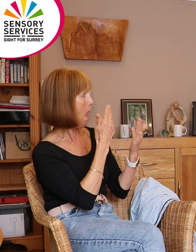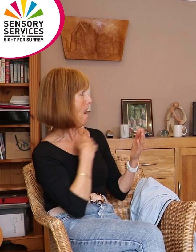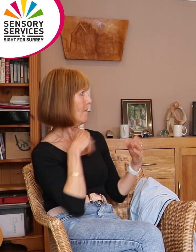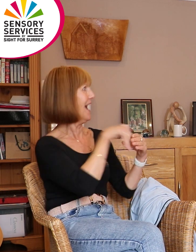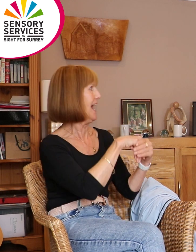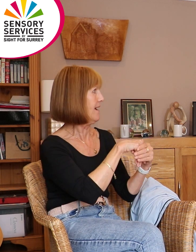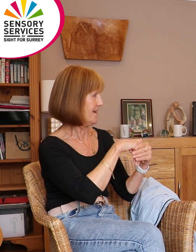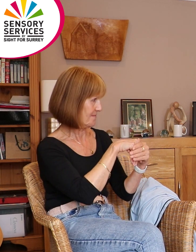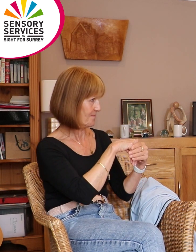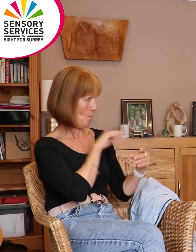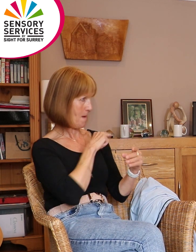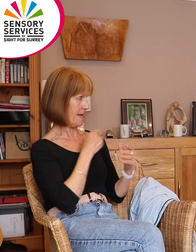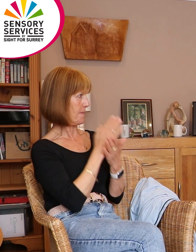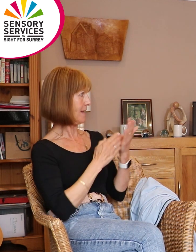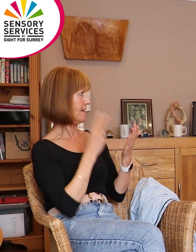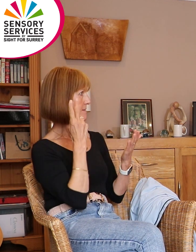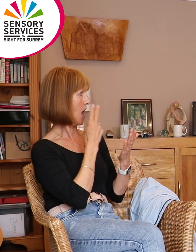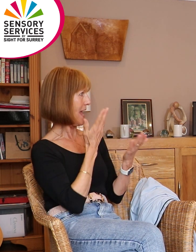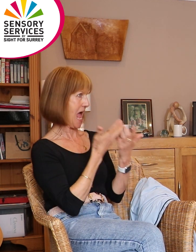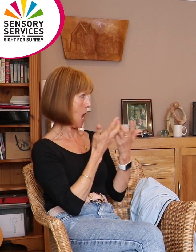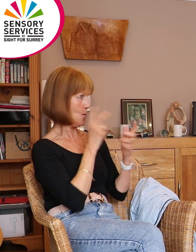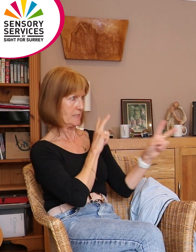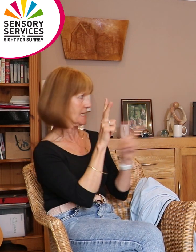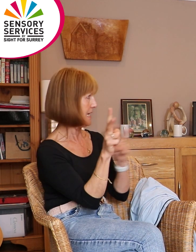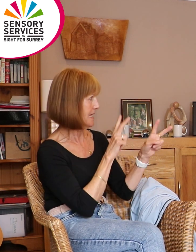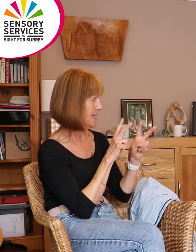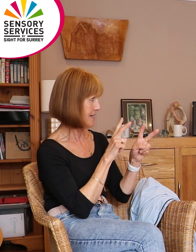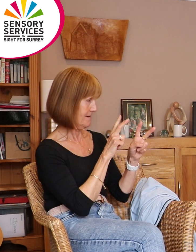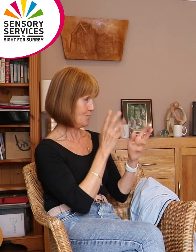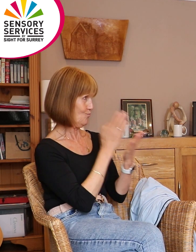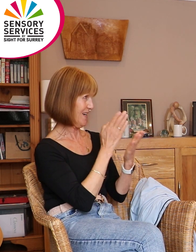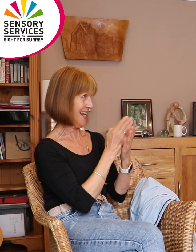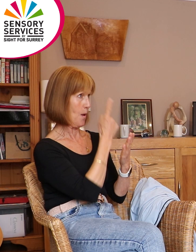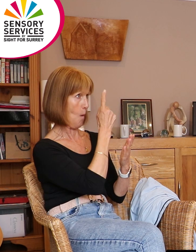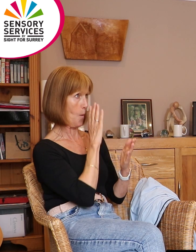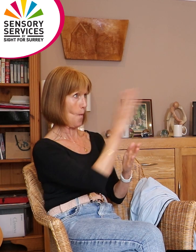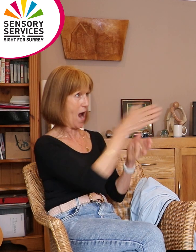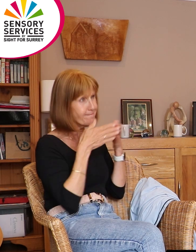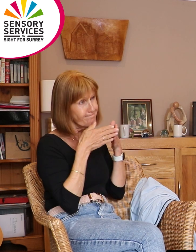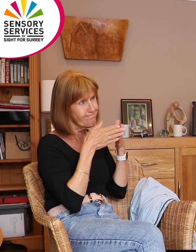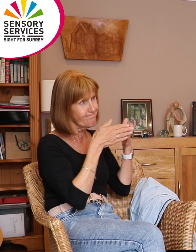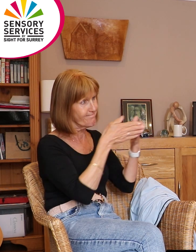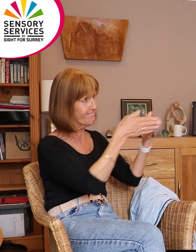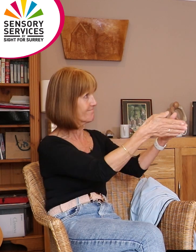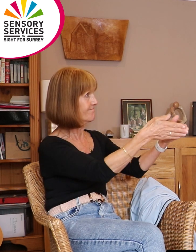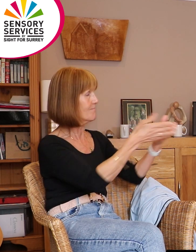They welcomed me in. I'm partially sighted, so I was concerned how I would see, but really the yacht always sails in